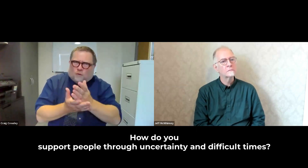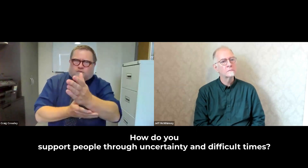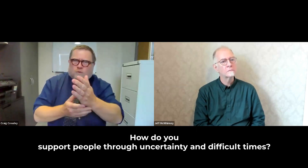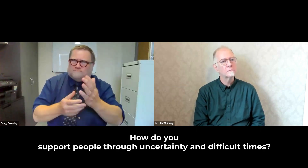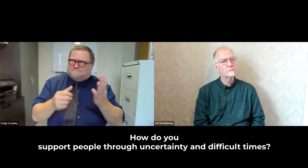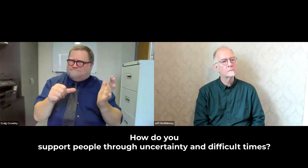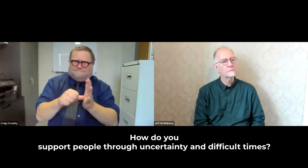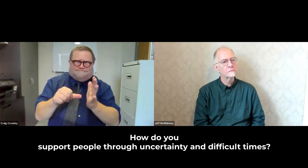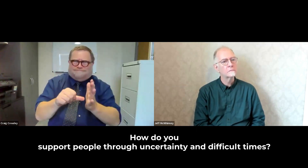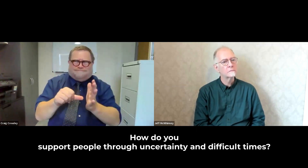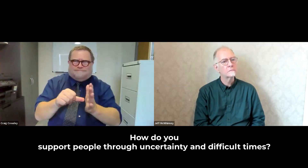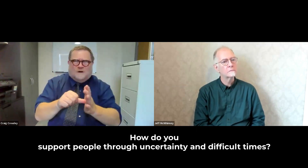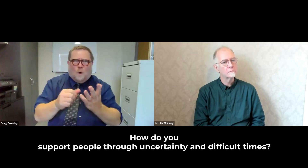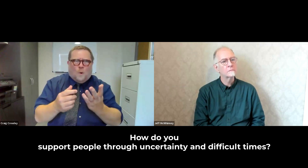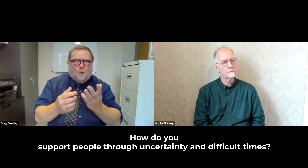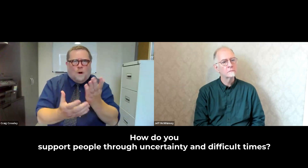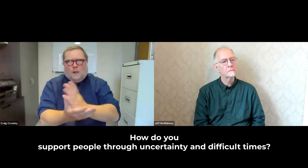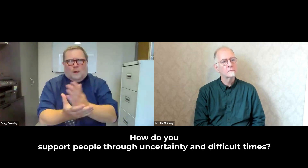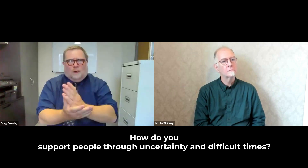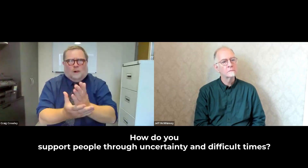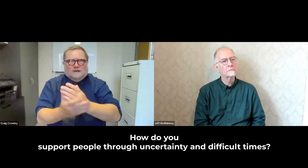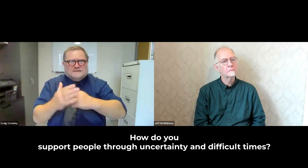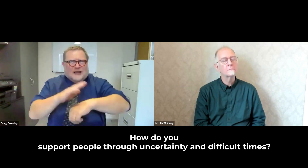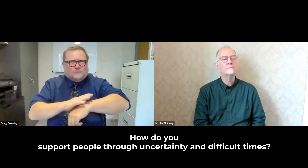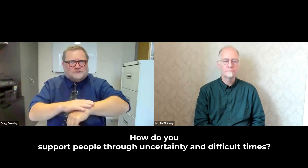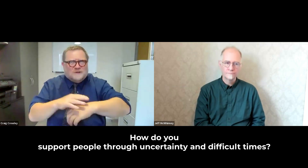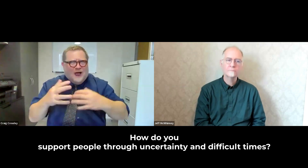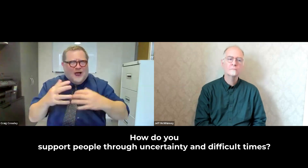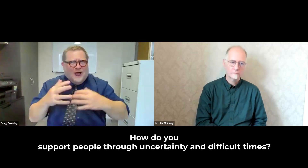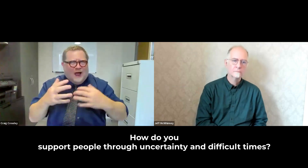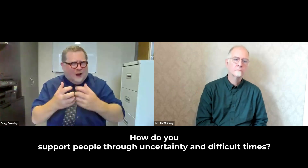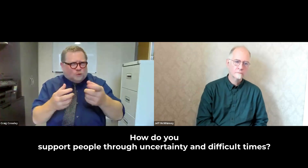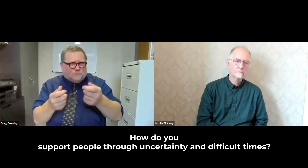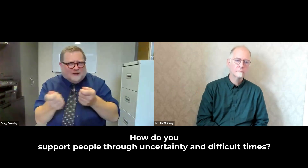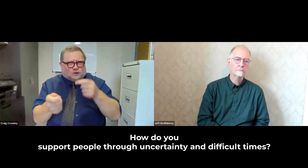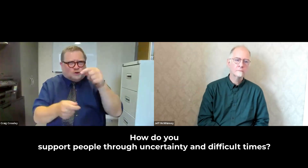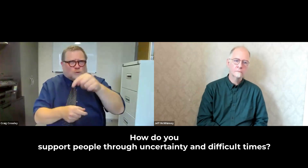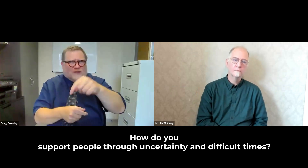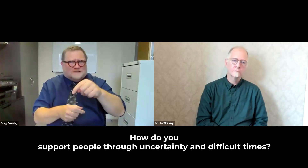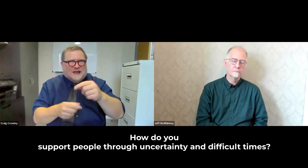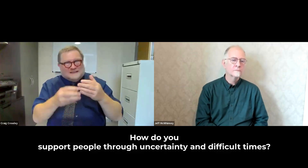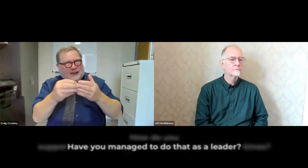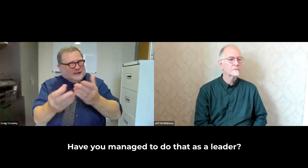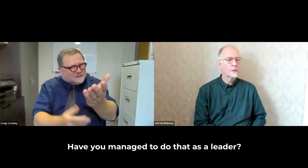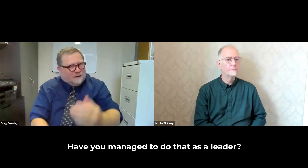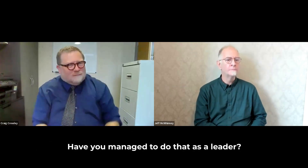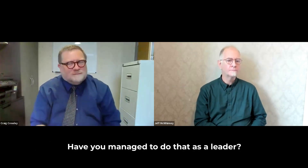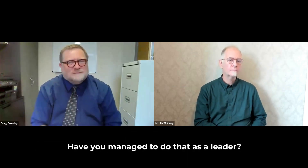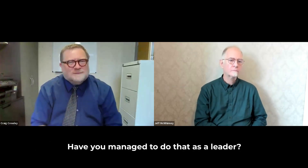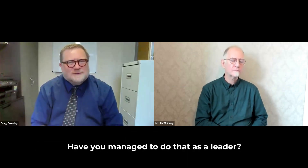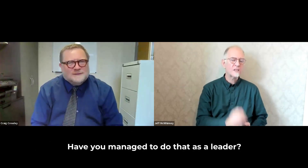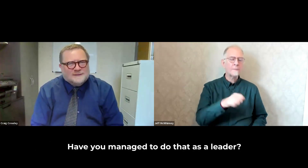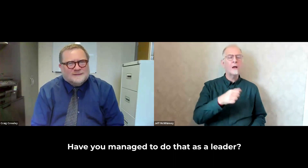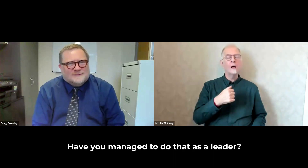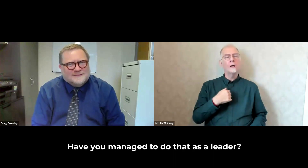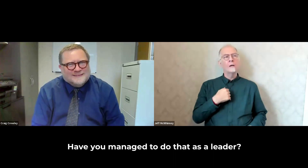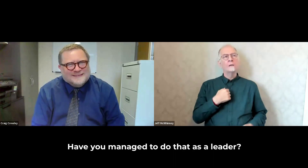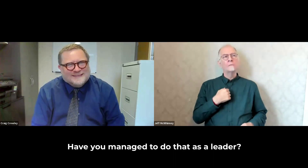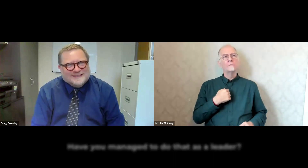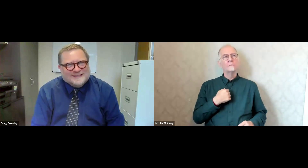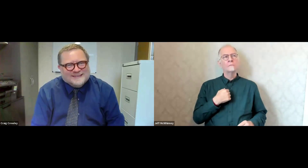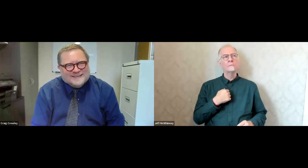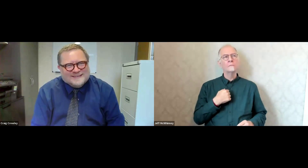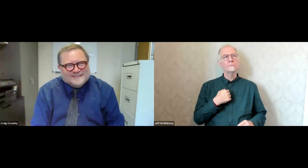how you support and people through uncertainty and difficult times. How have you managed to do that as a